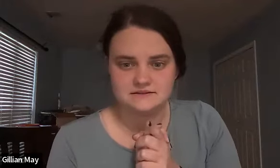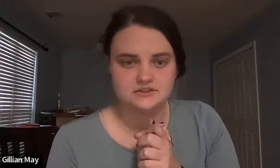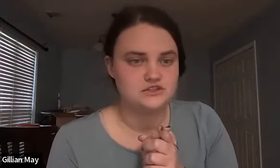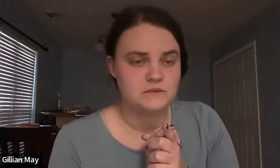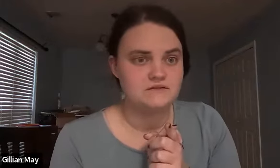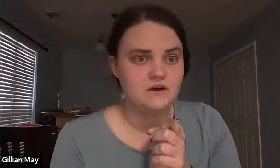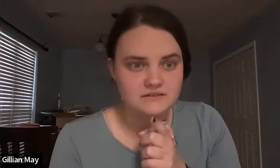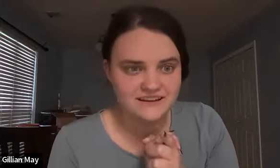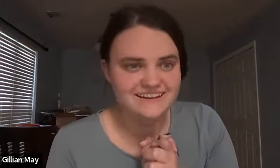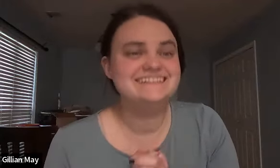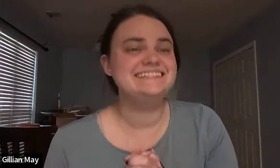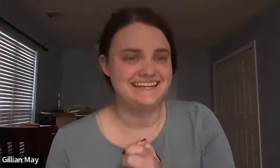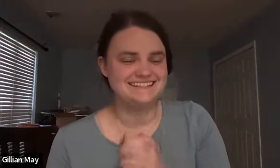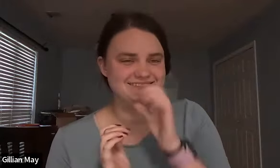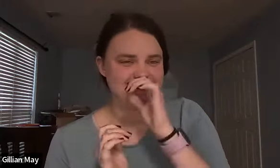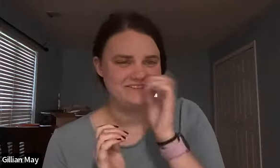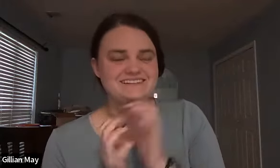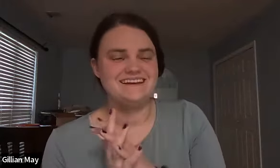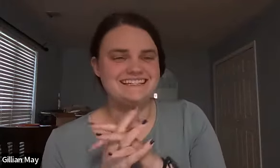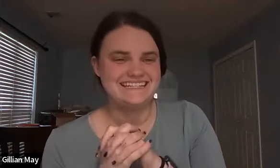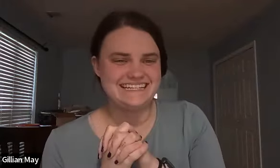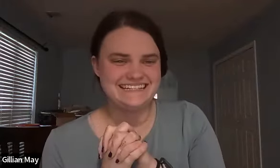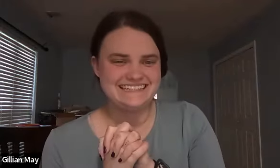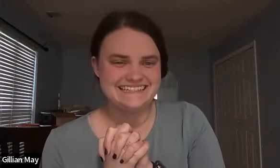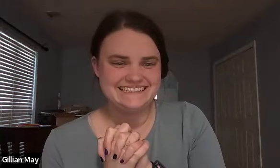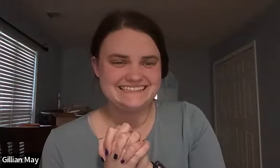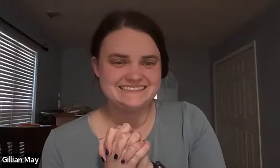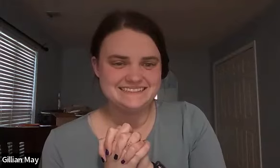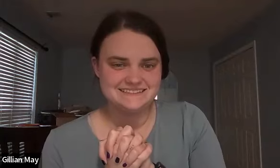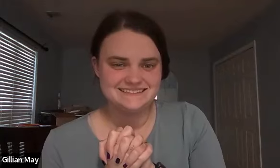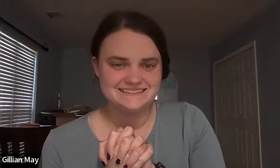There's so many of y'all. Yes, perfect. All right. T.